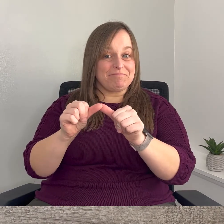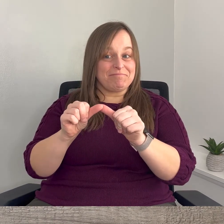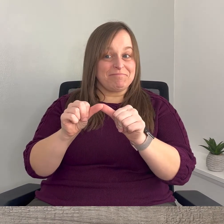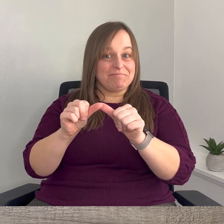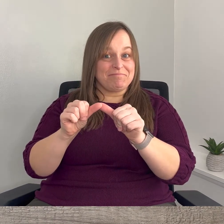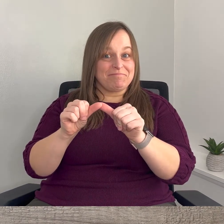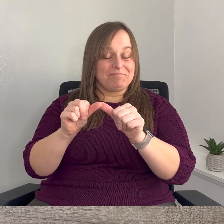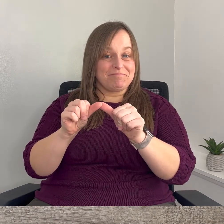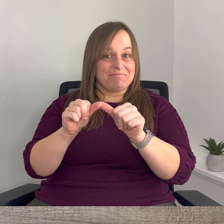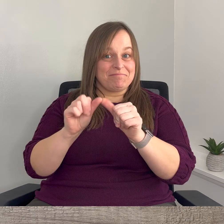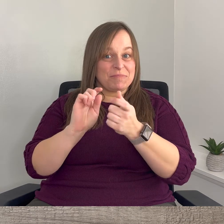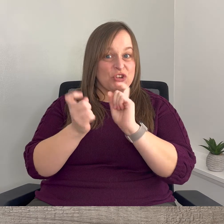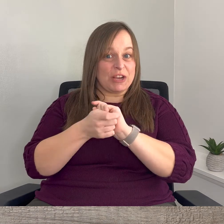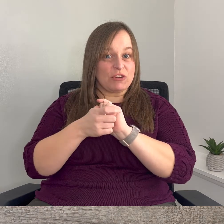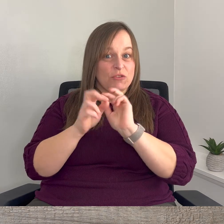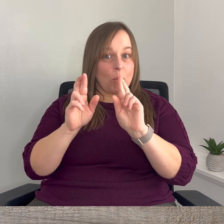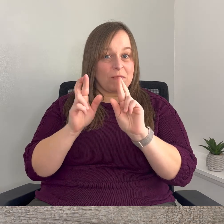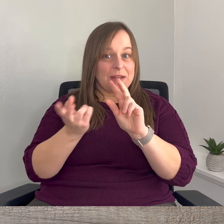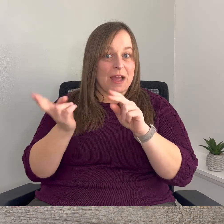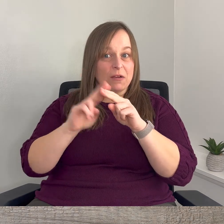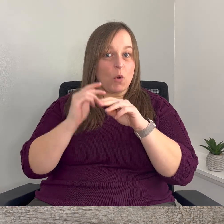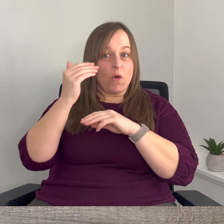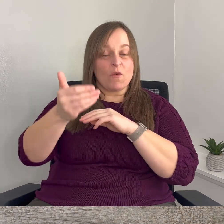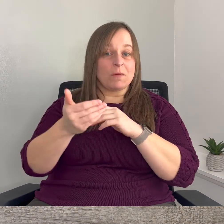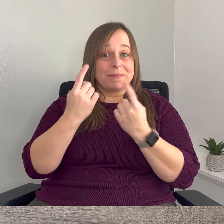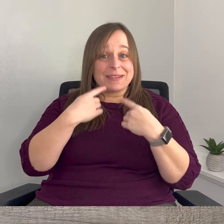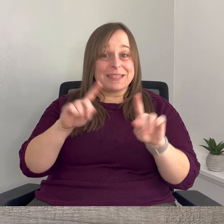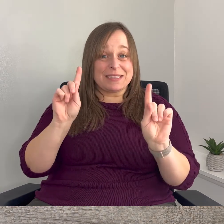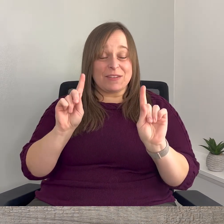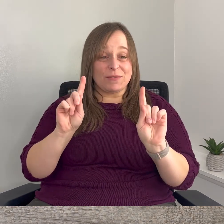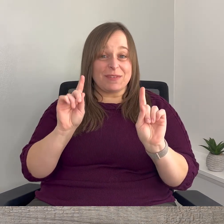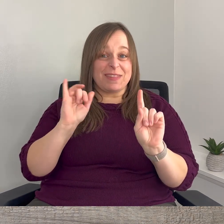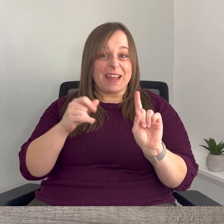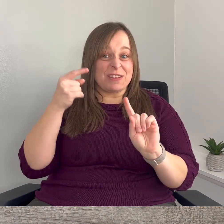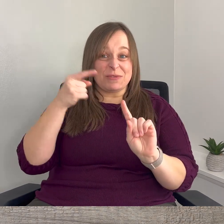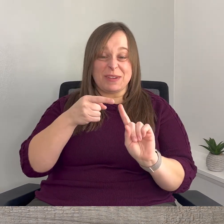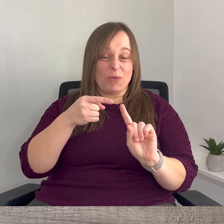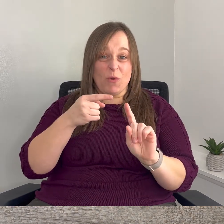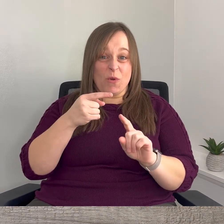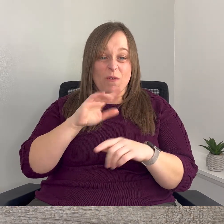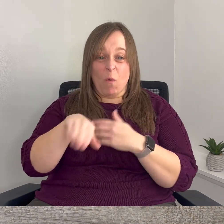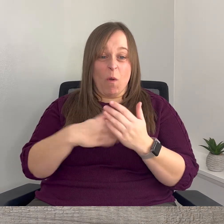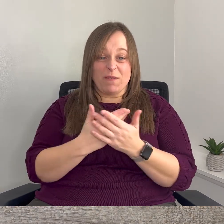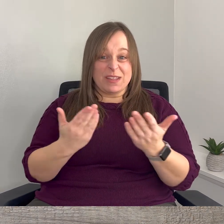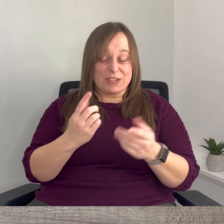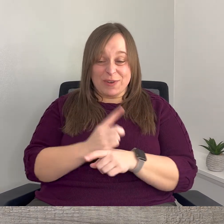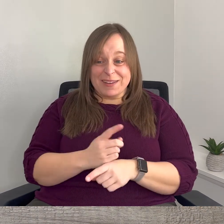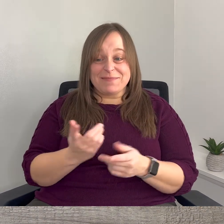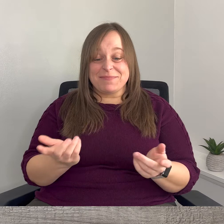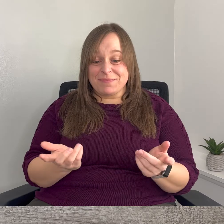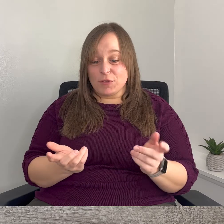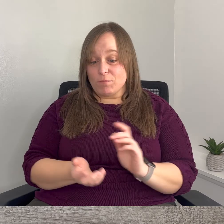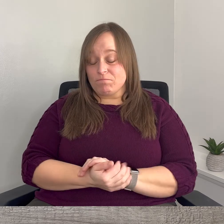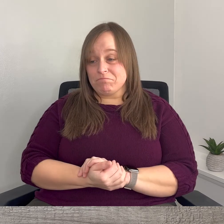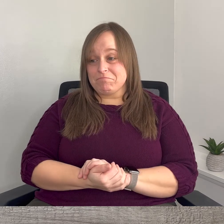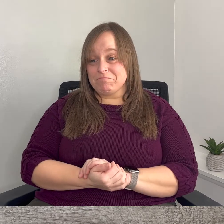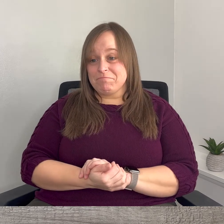able to stay within those and be successful. That's really the goal in all of this,